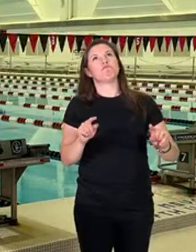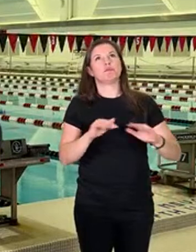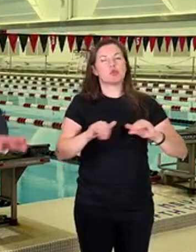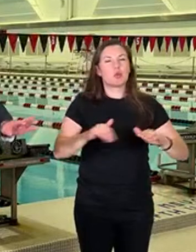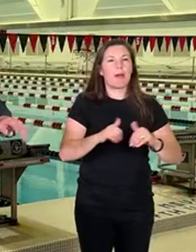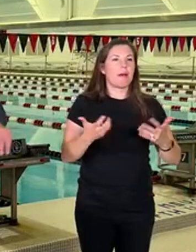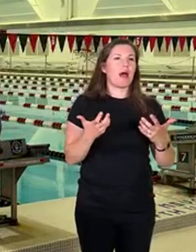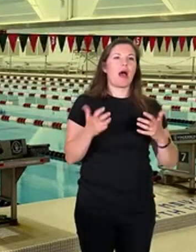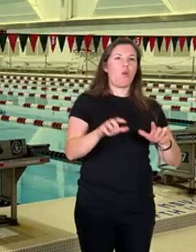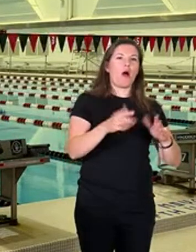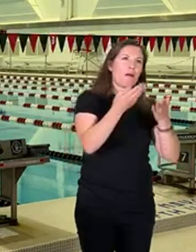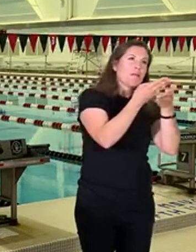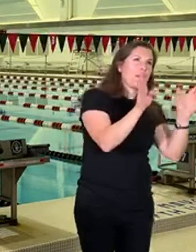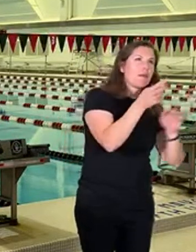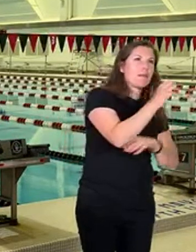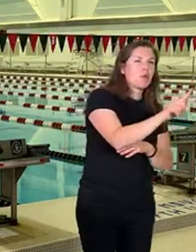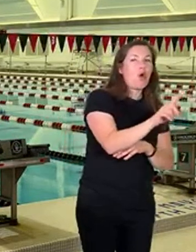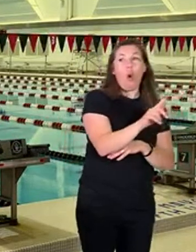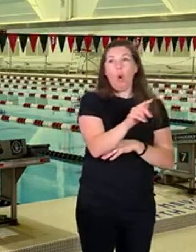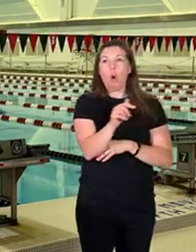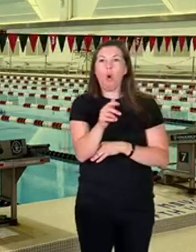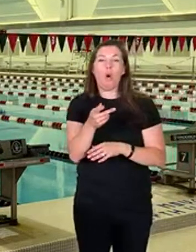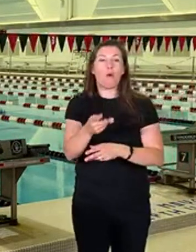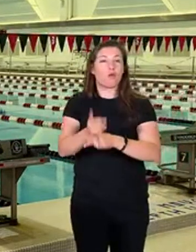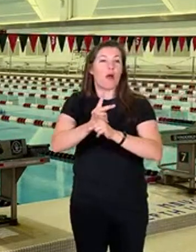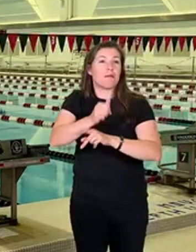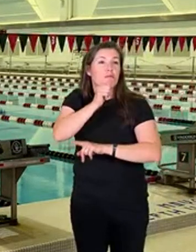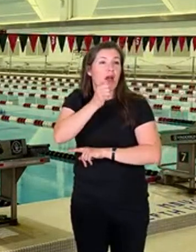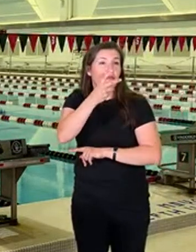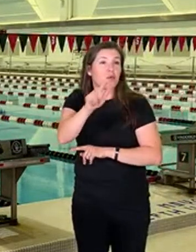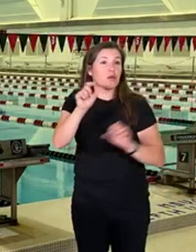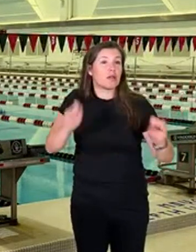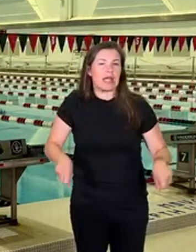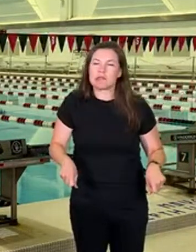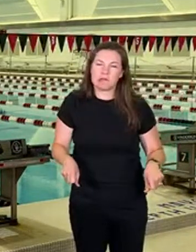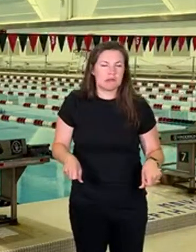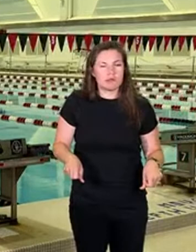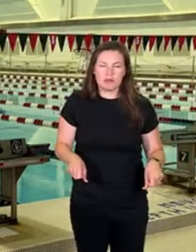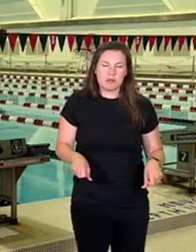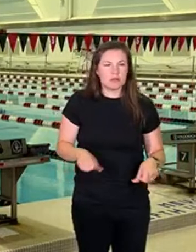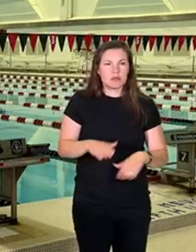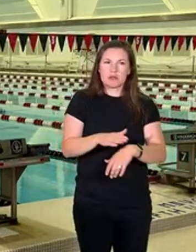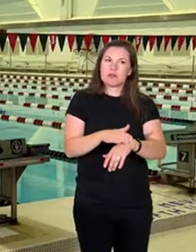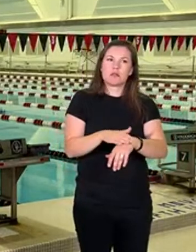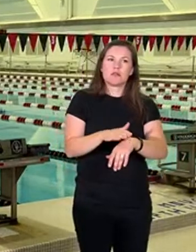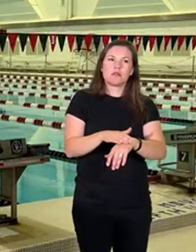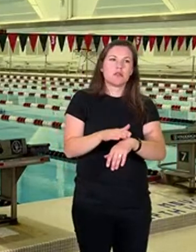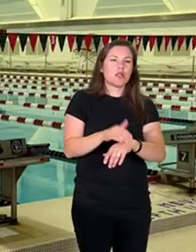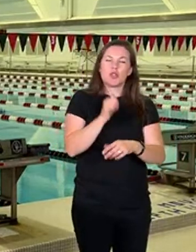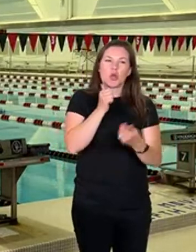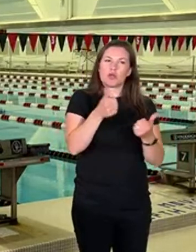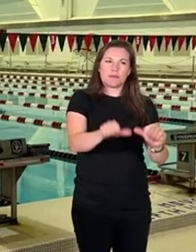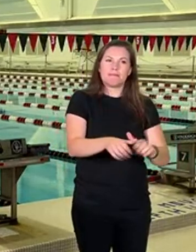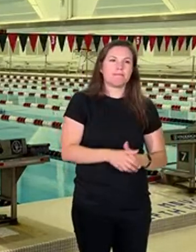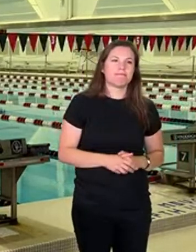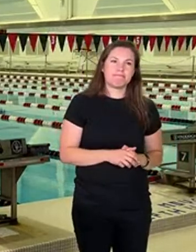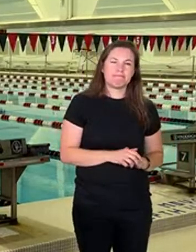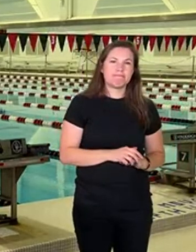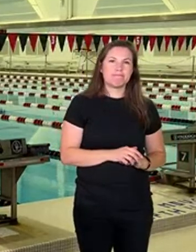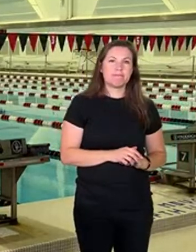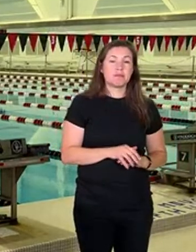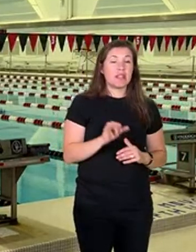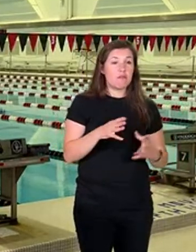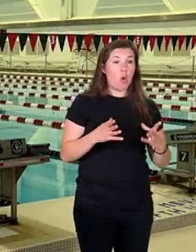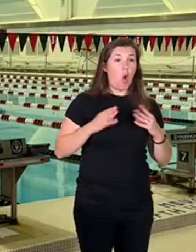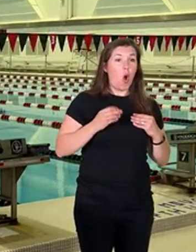I don't want to go to the public pool. Hey, maybe I could go rent some neighbor's pool. And we just want people to understand, don't even attempt to do that. And if you own a